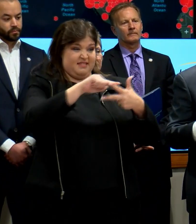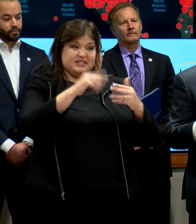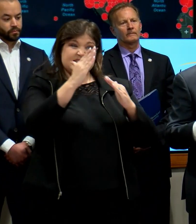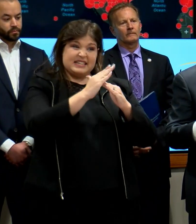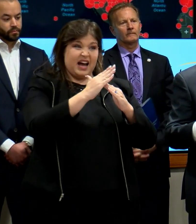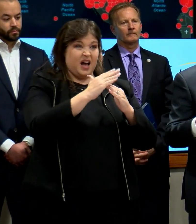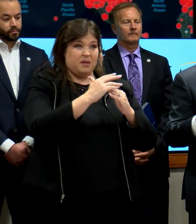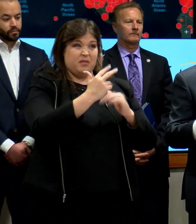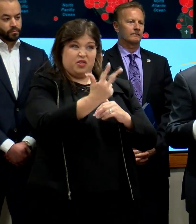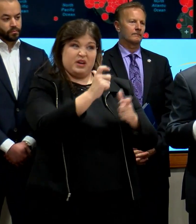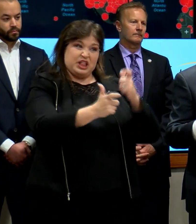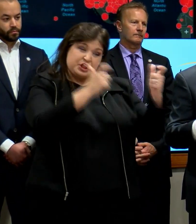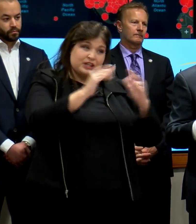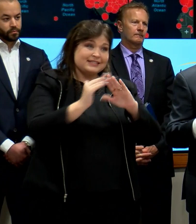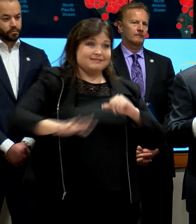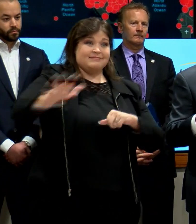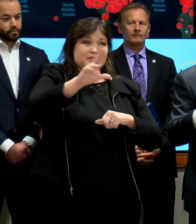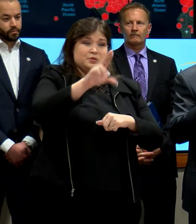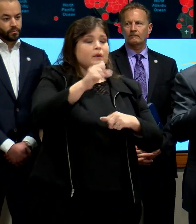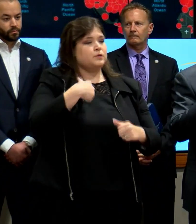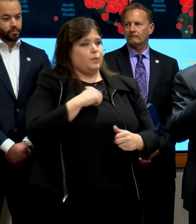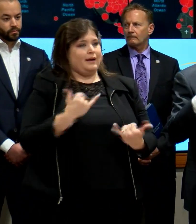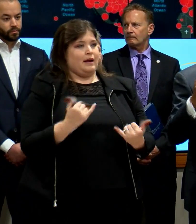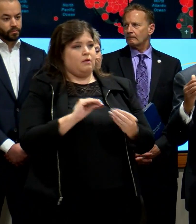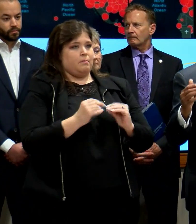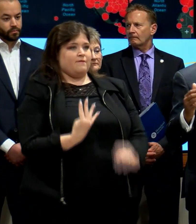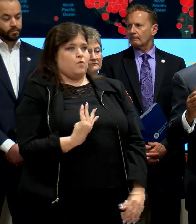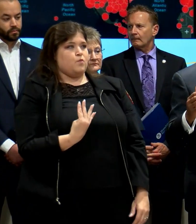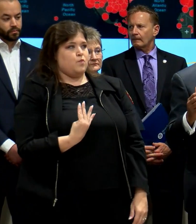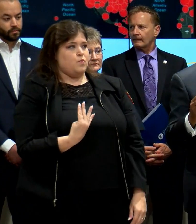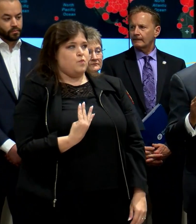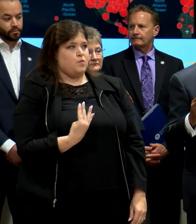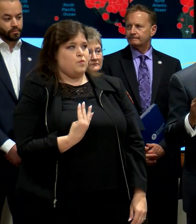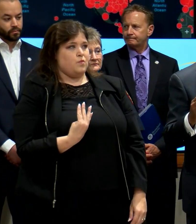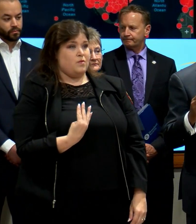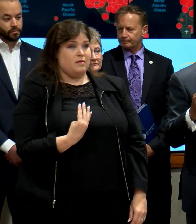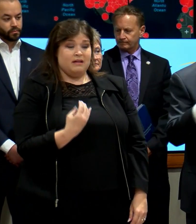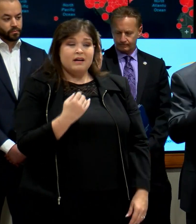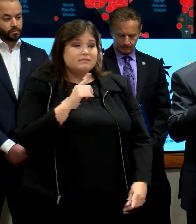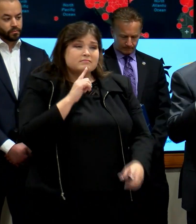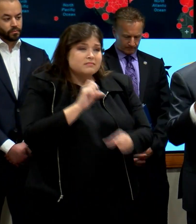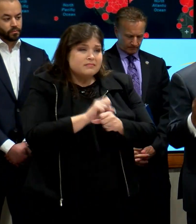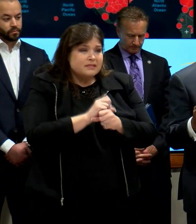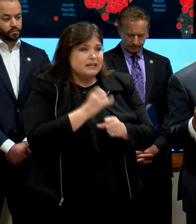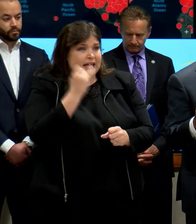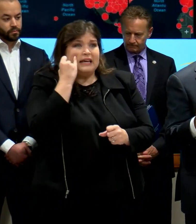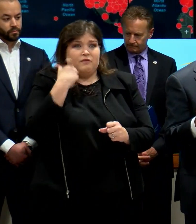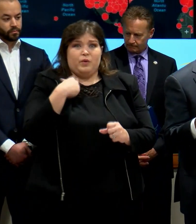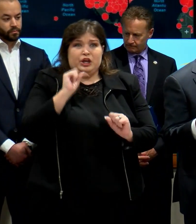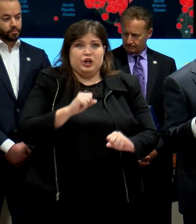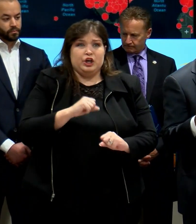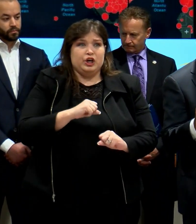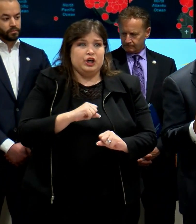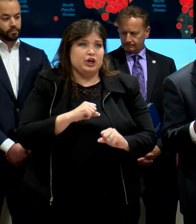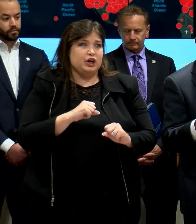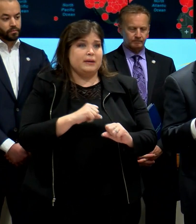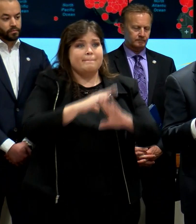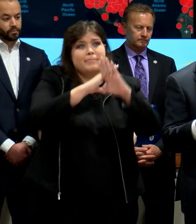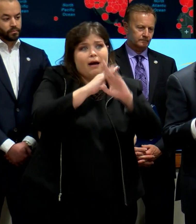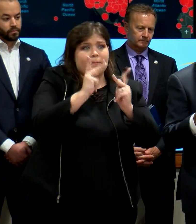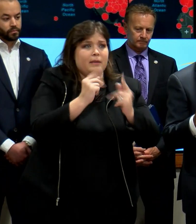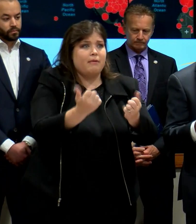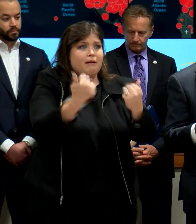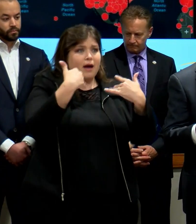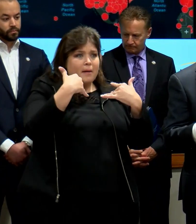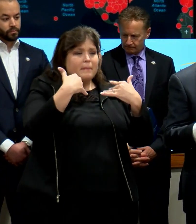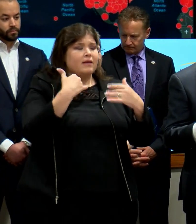4. And the reality is that if we could close off our boundaries, if we could stop people from coming into our region,